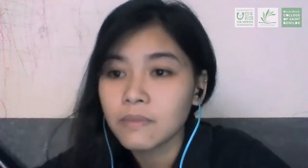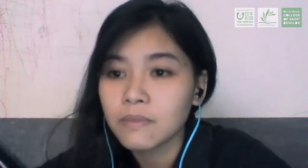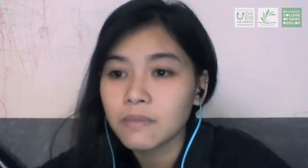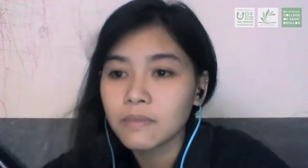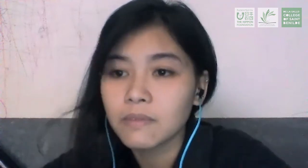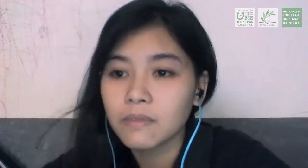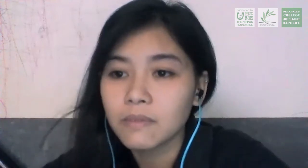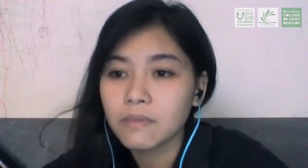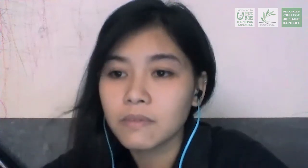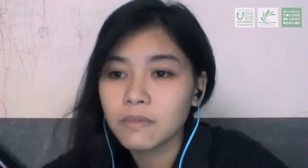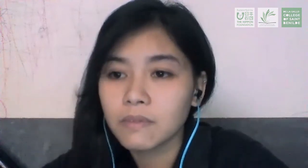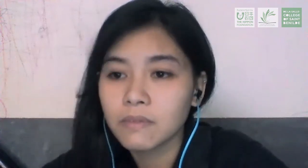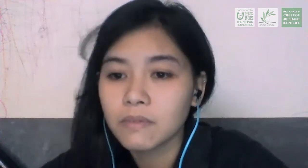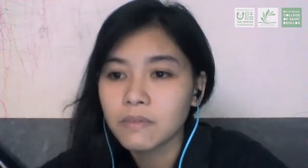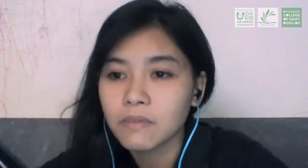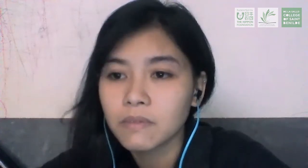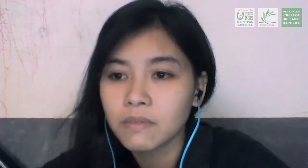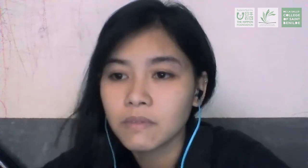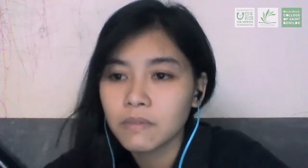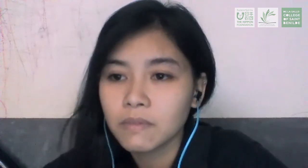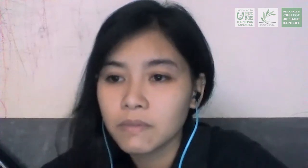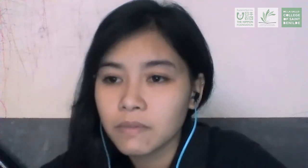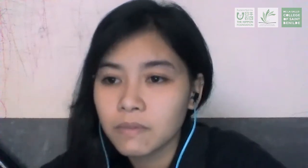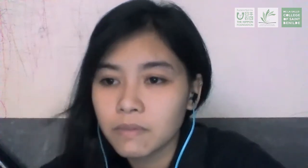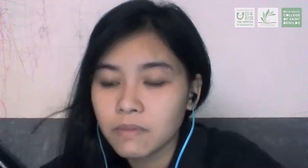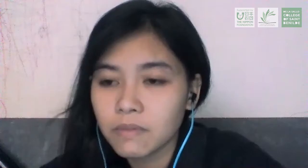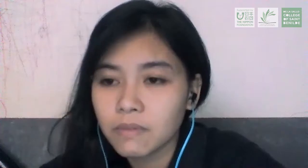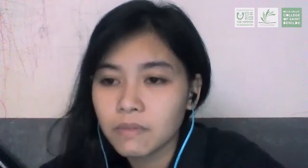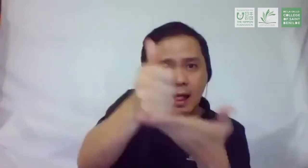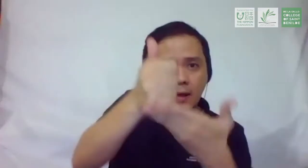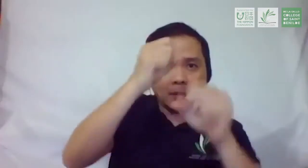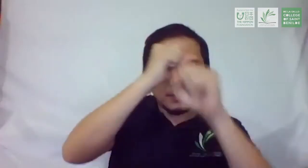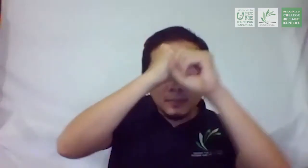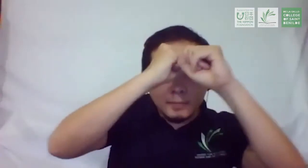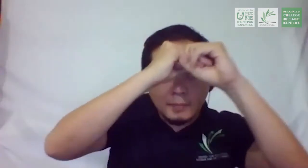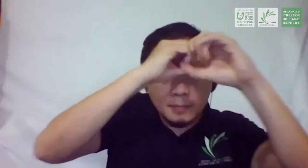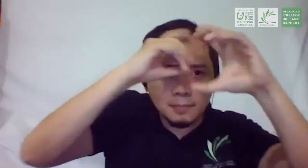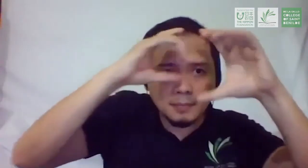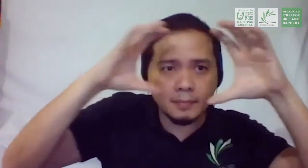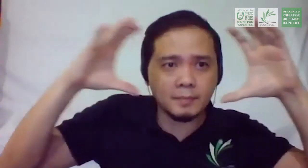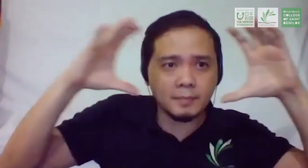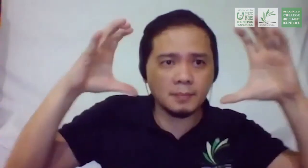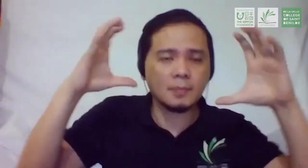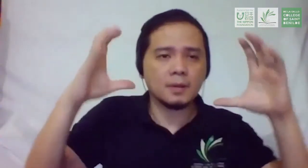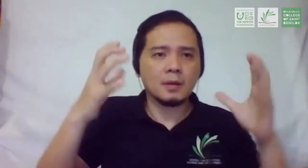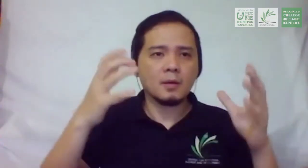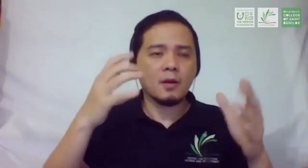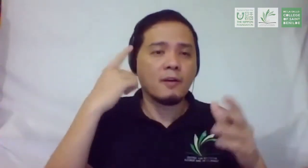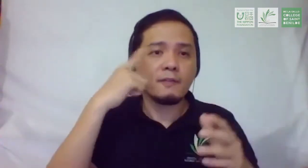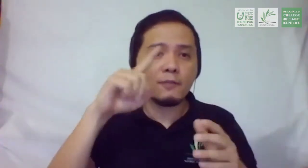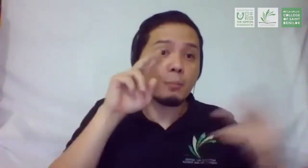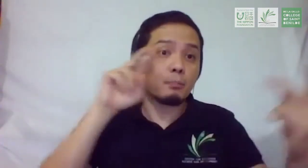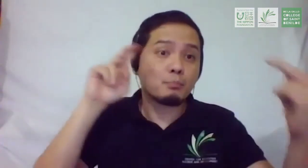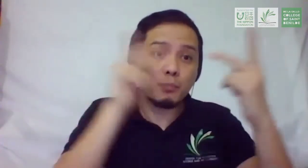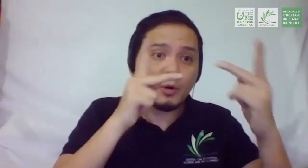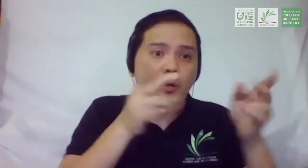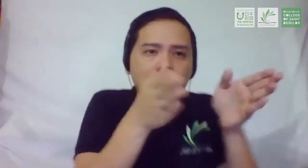as something you can work with to plan your own materials.